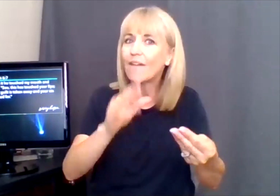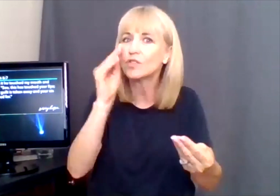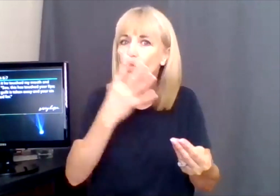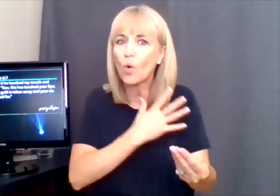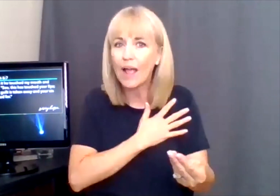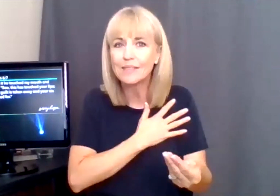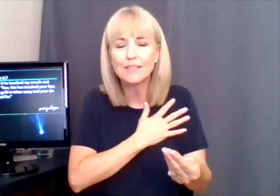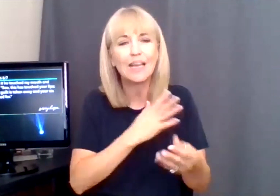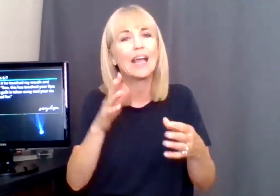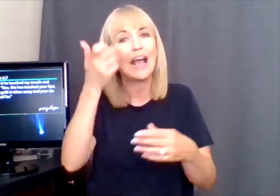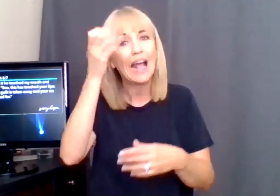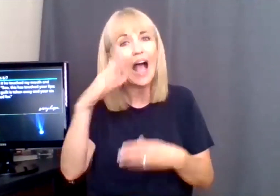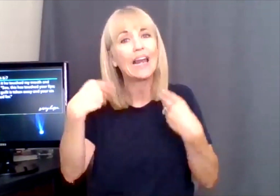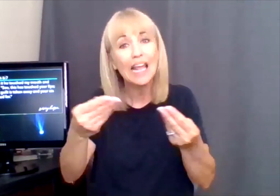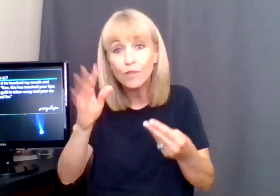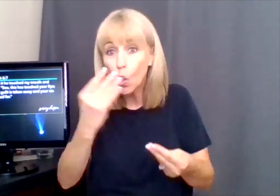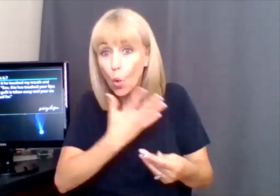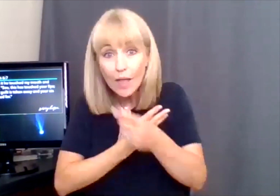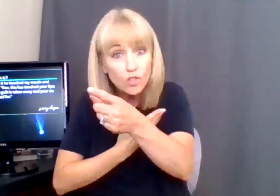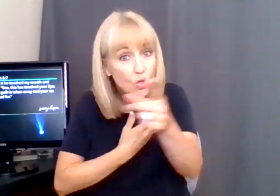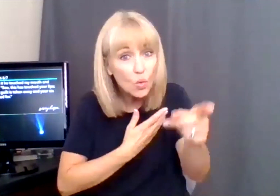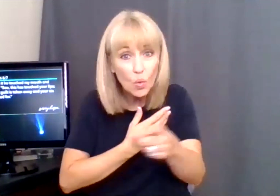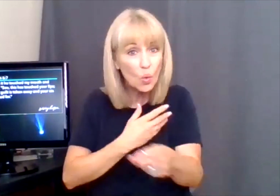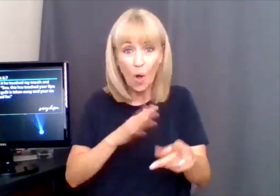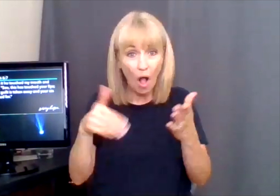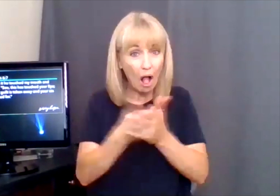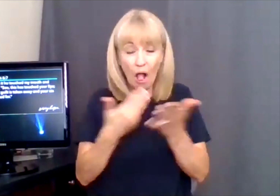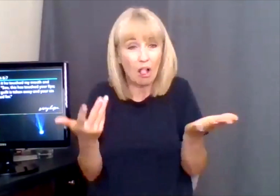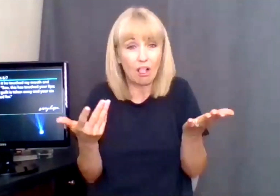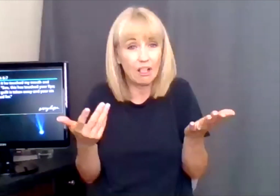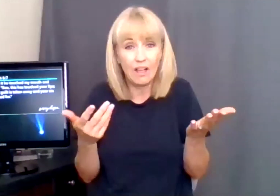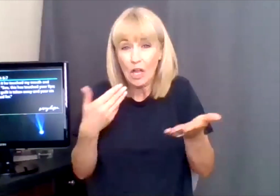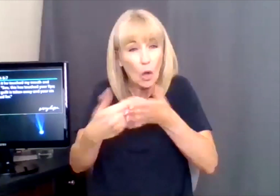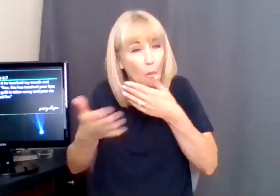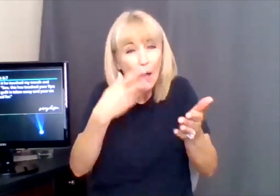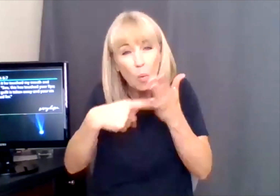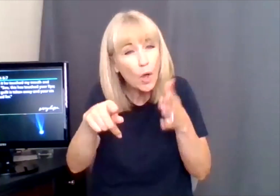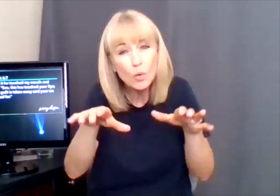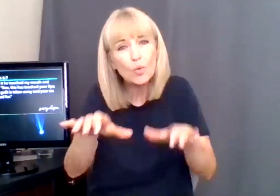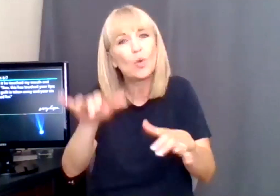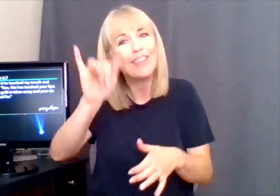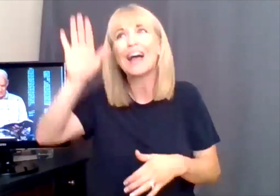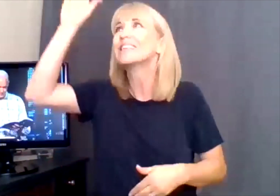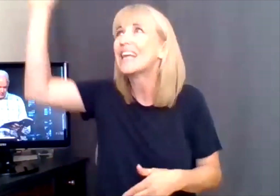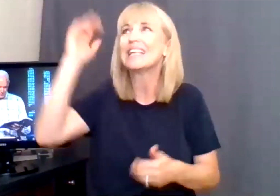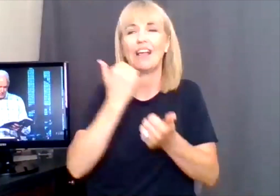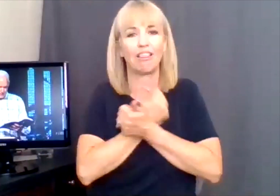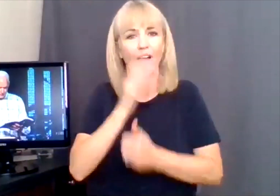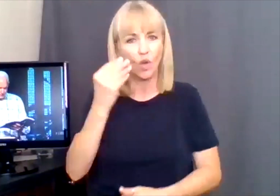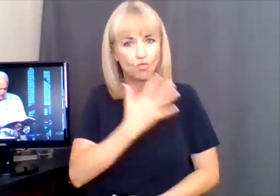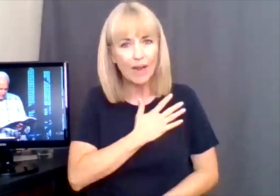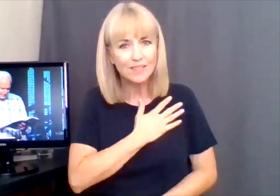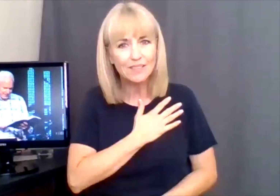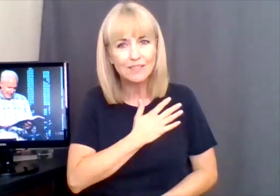And he gives grace to us, no matter where we've been or what we've done, because that's the love of Jesus.